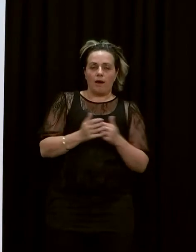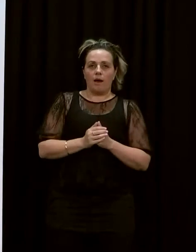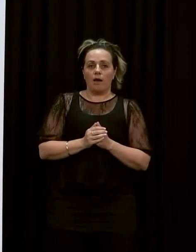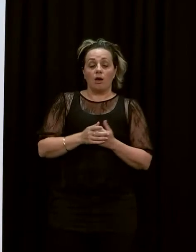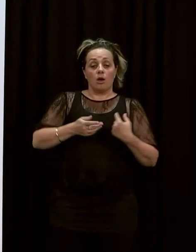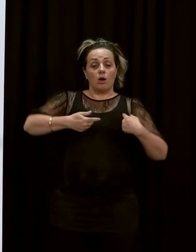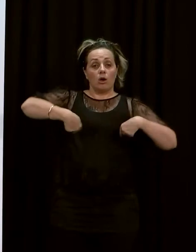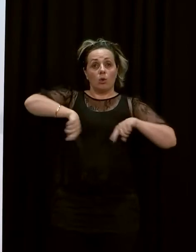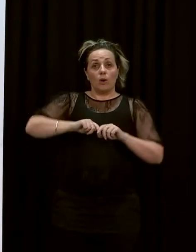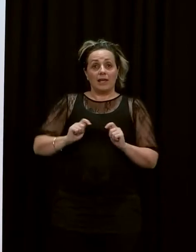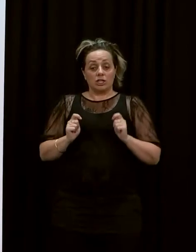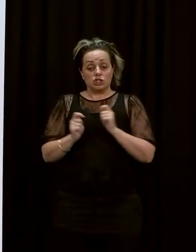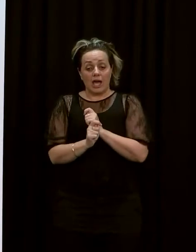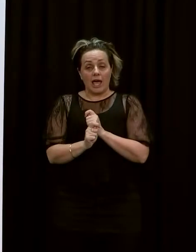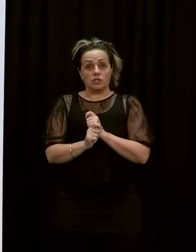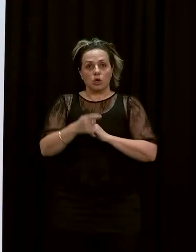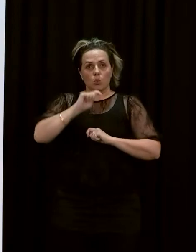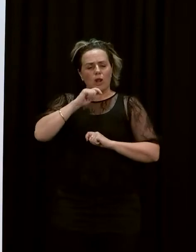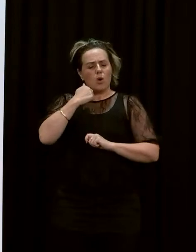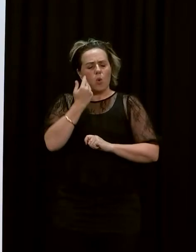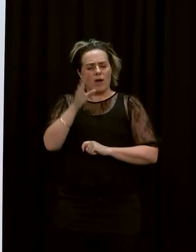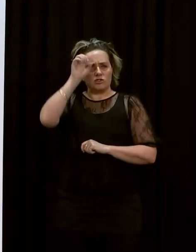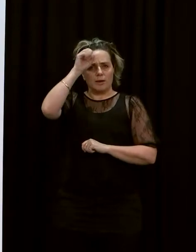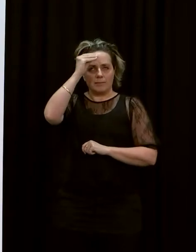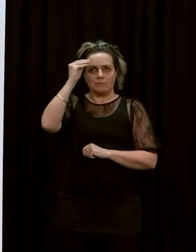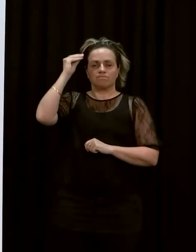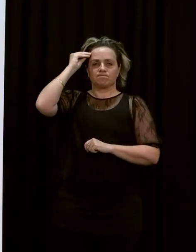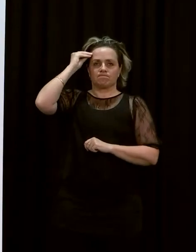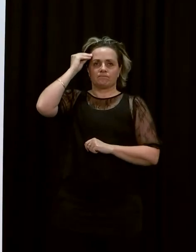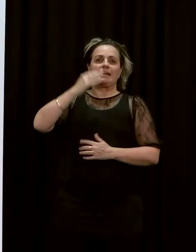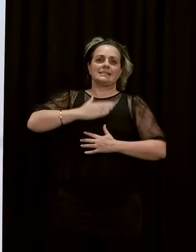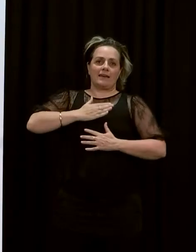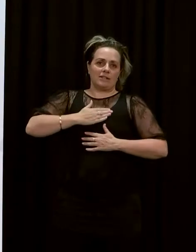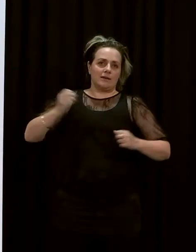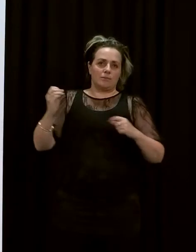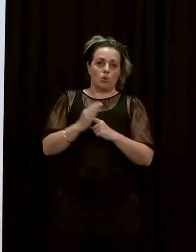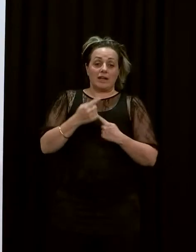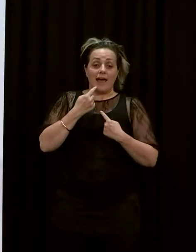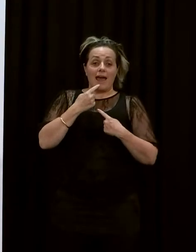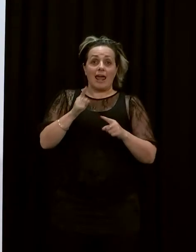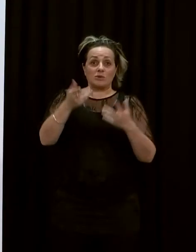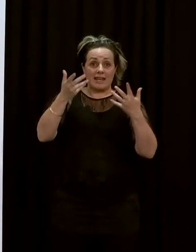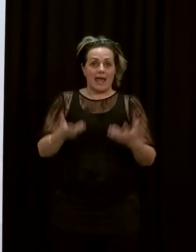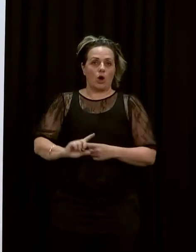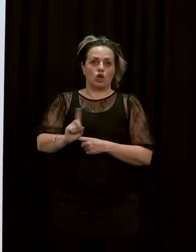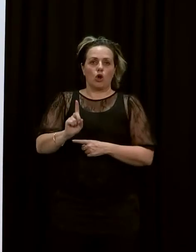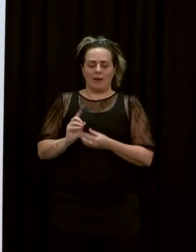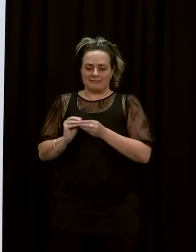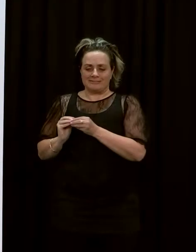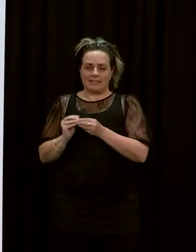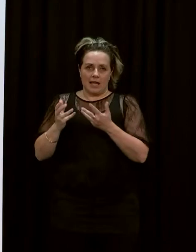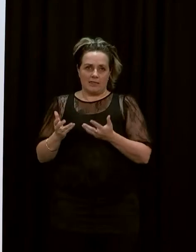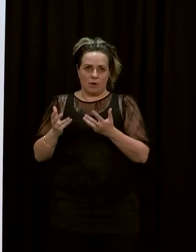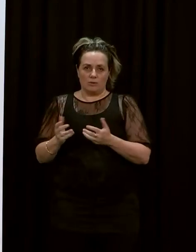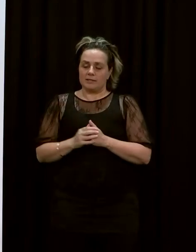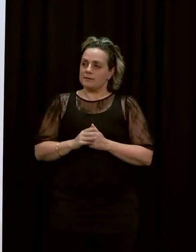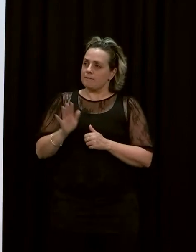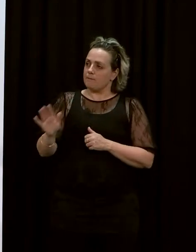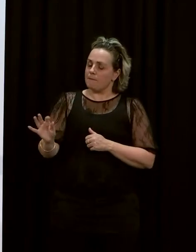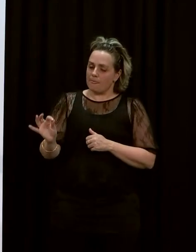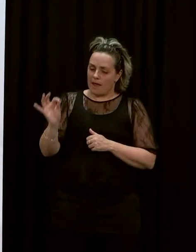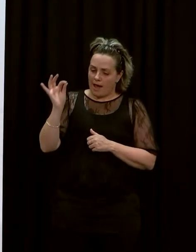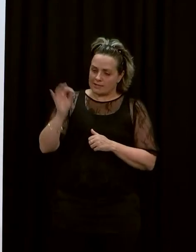will be safety, and we will be very considered. I don't have announcements for you today, but it's something we're working on right now. Prime Minister, just on Te